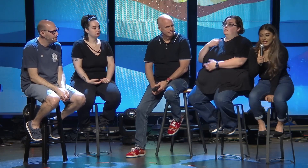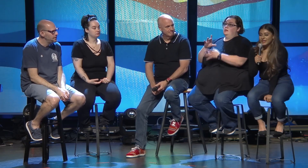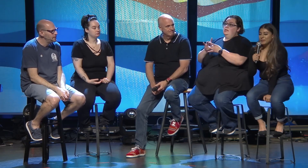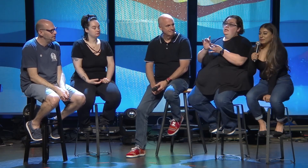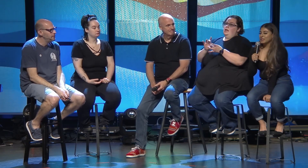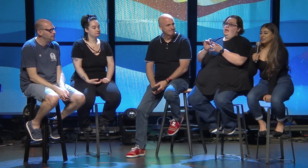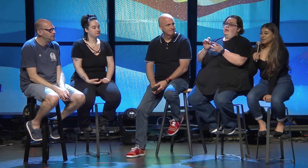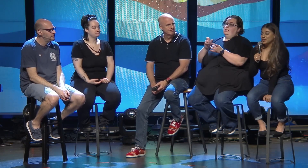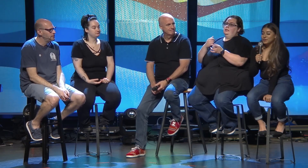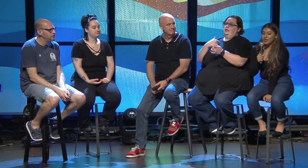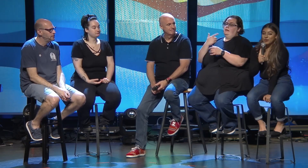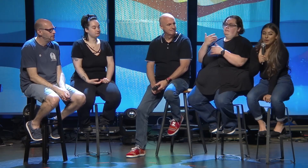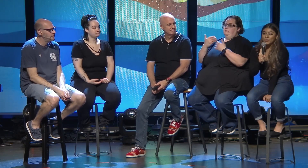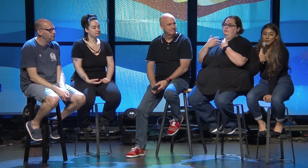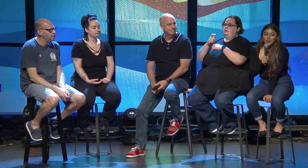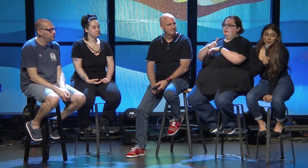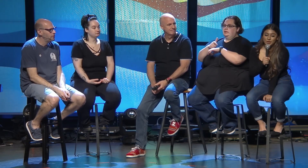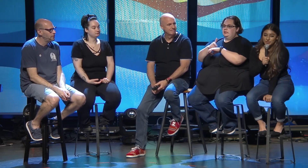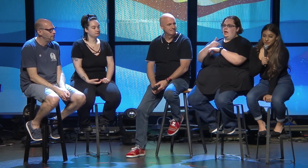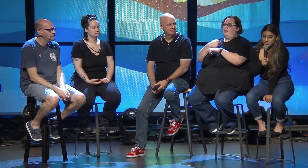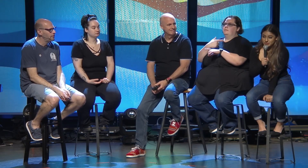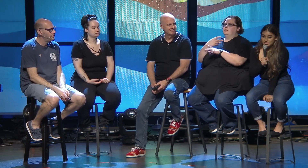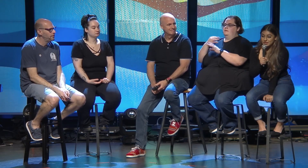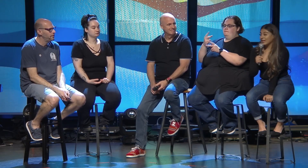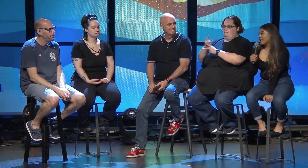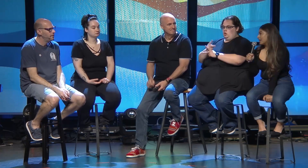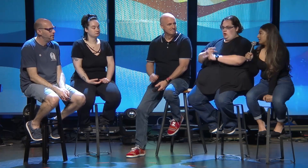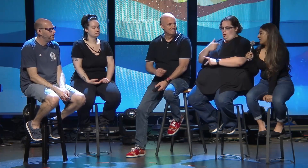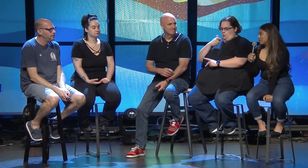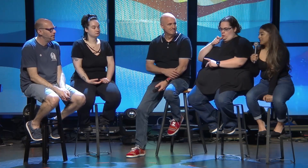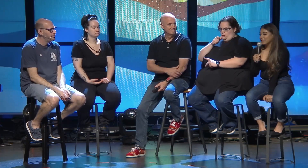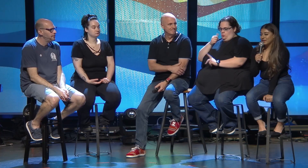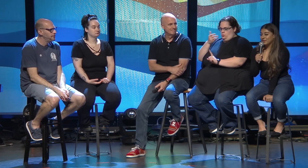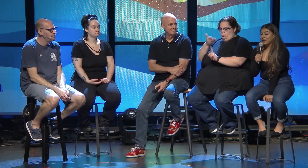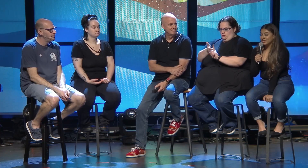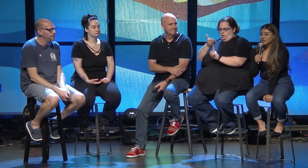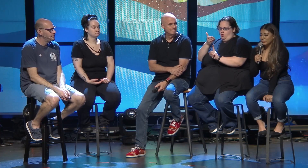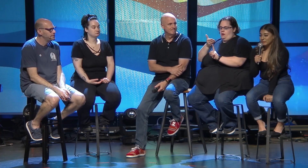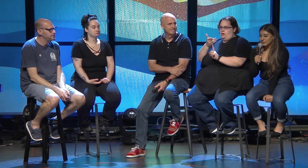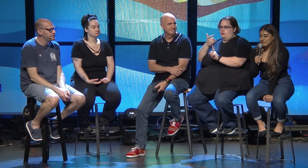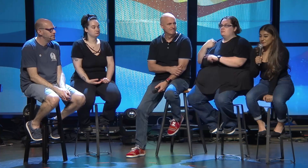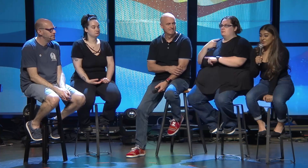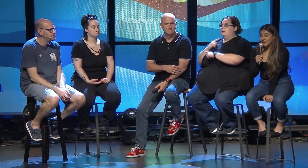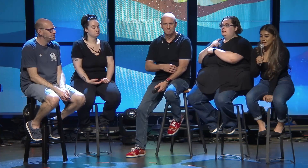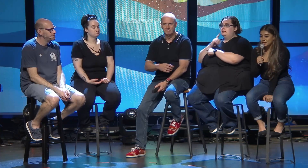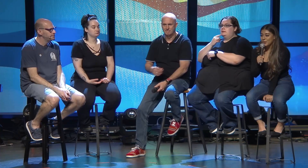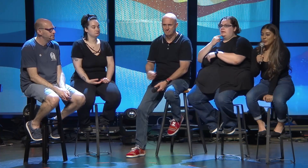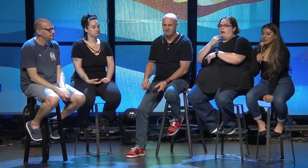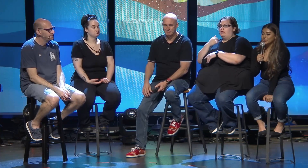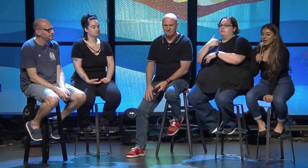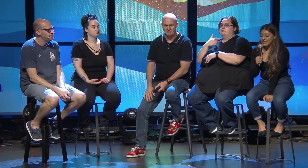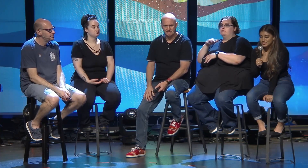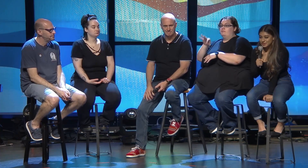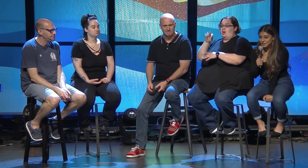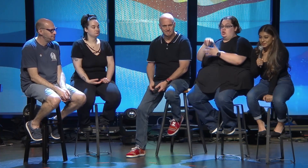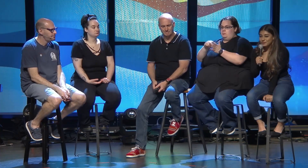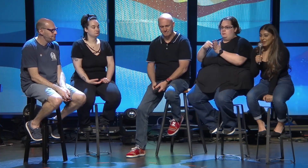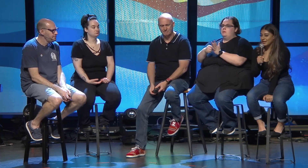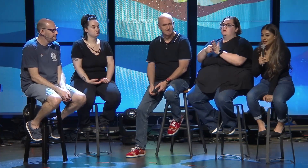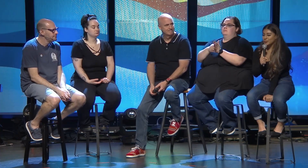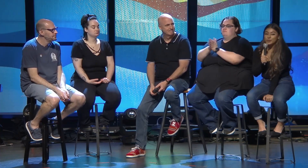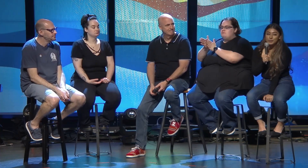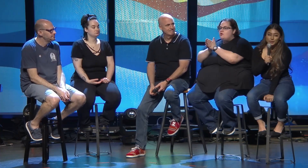spend the time to figure out who you are first. Like Jeffrey said, find your purpose. Find what drives